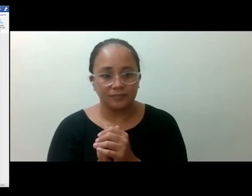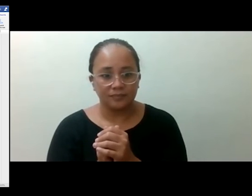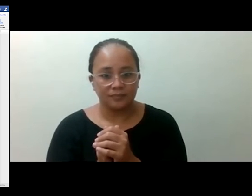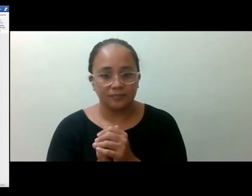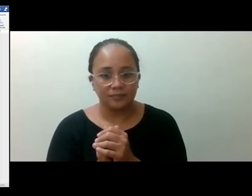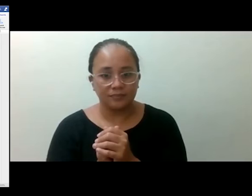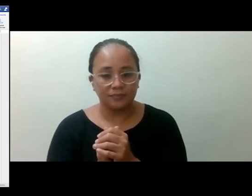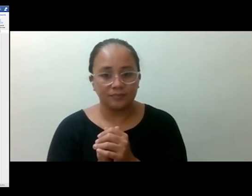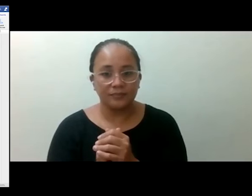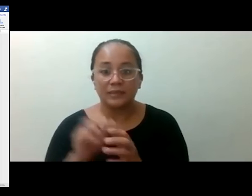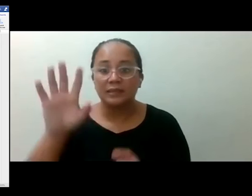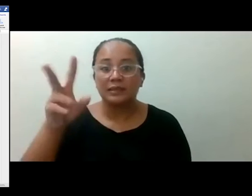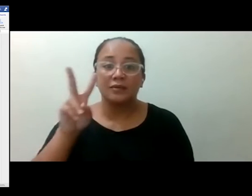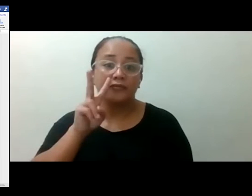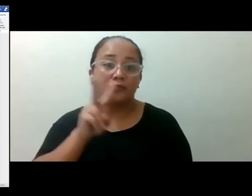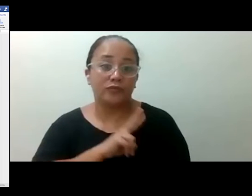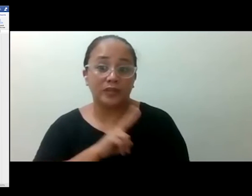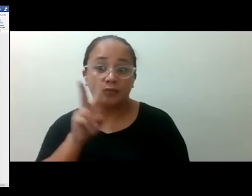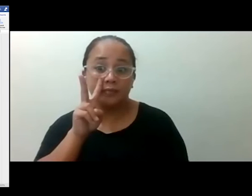Yeah, in the Vietnamese version,